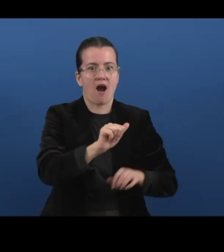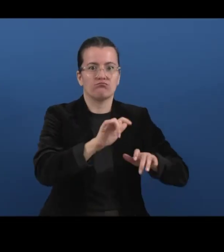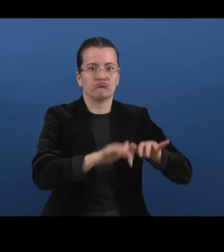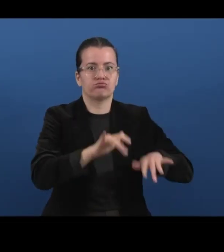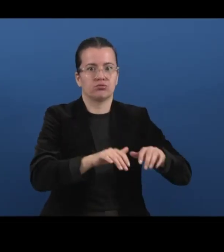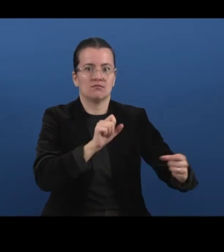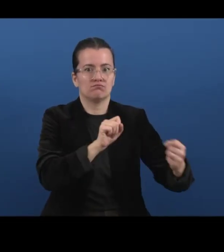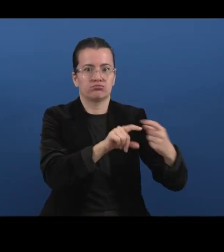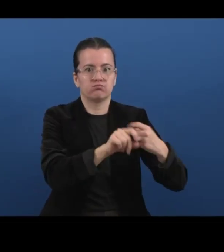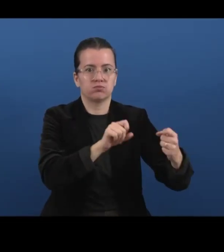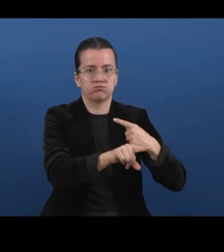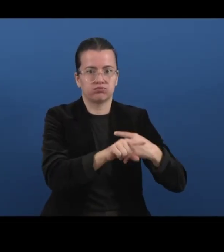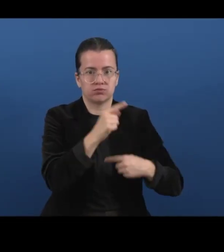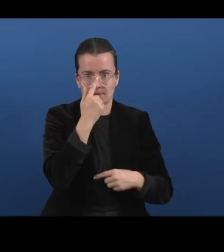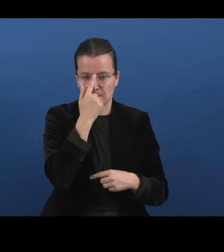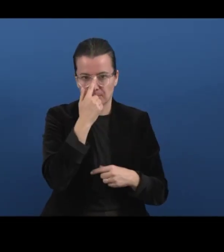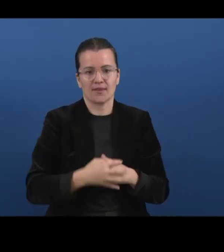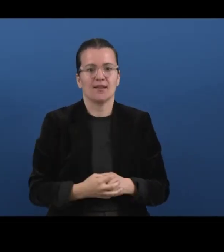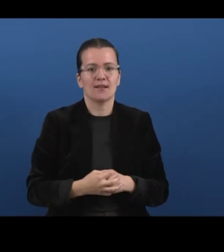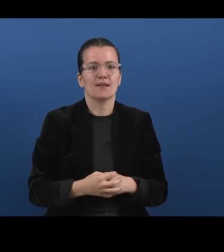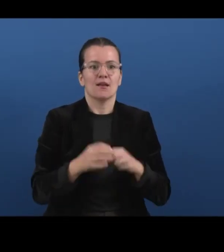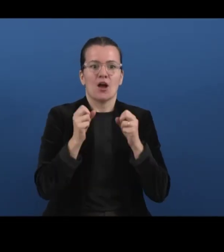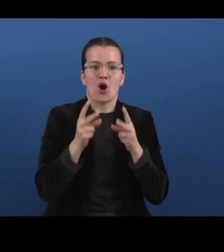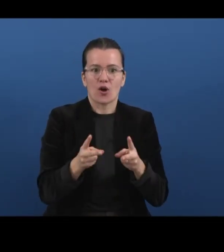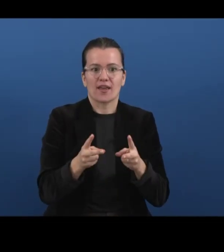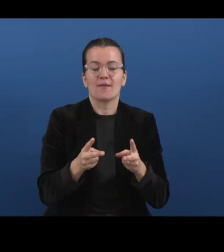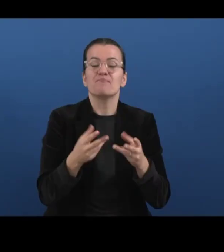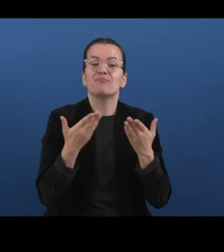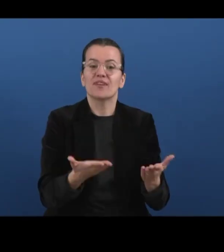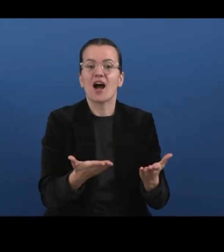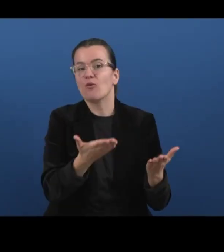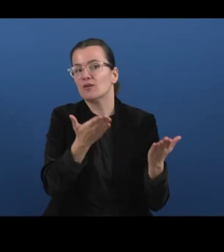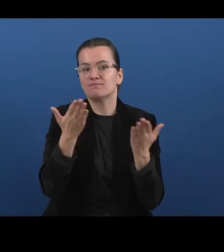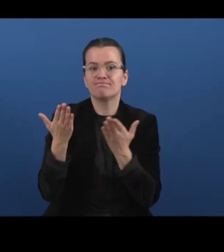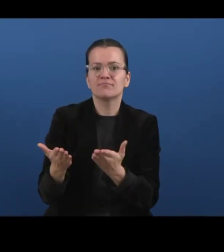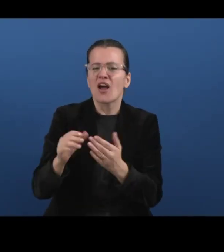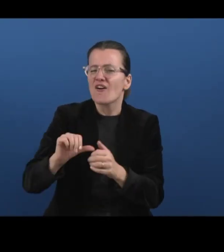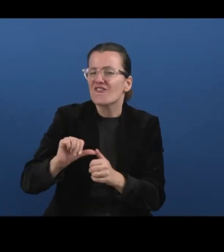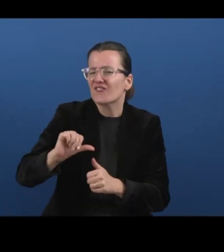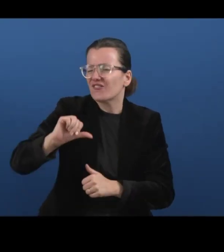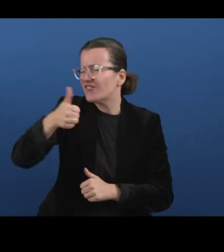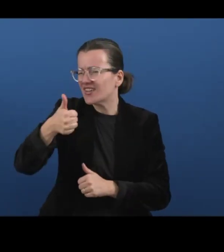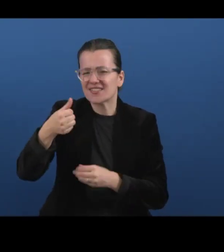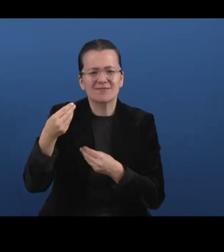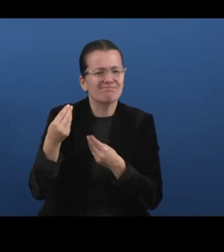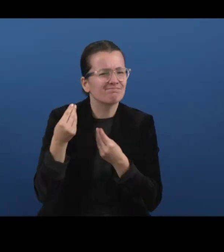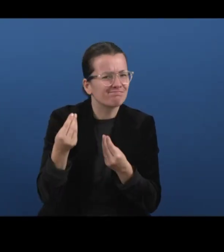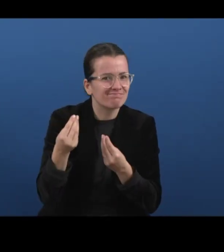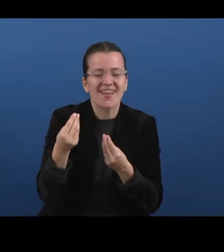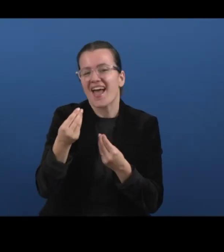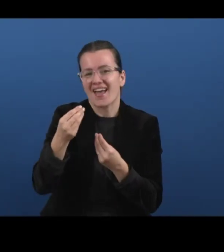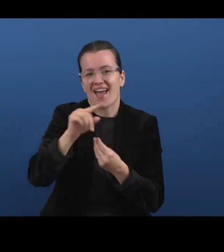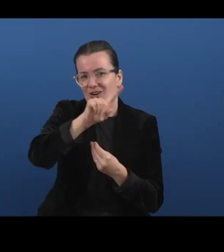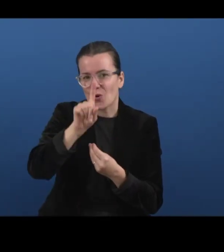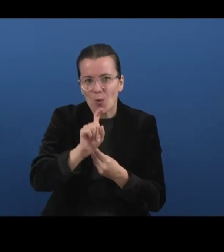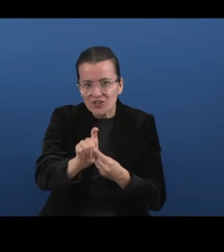we want to start with a poll, with a quiz, basically. Before I talk a little